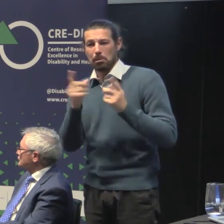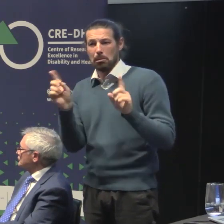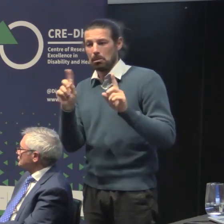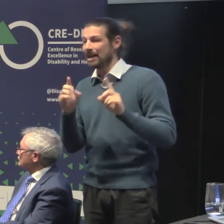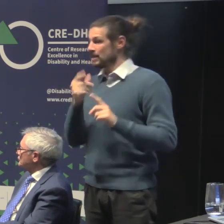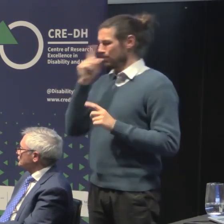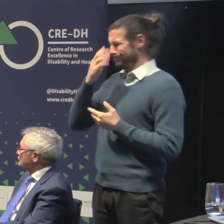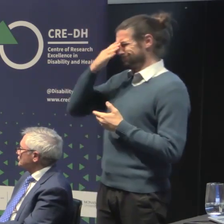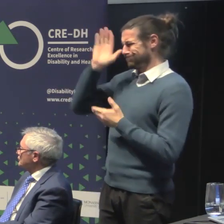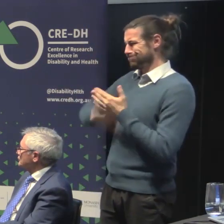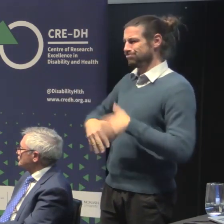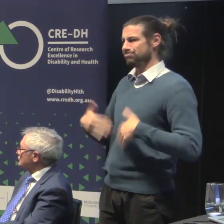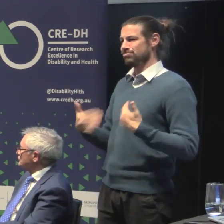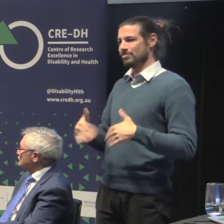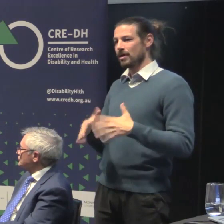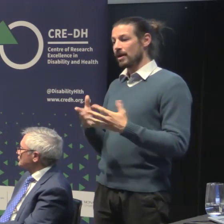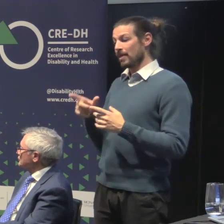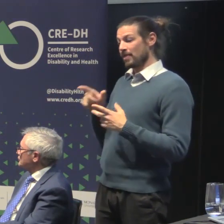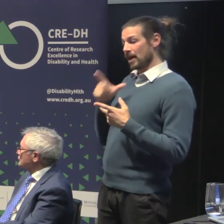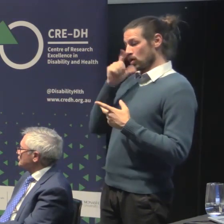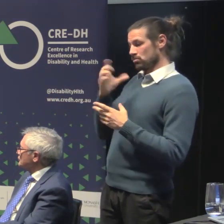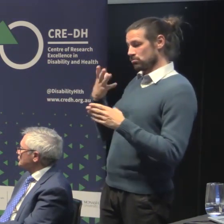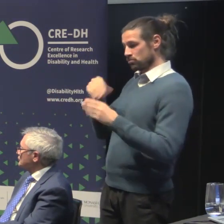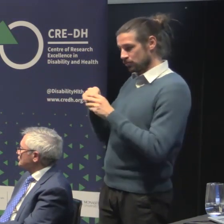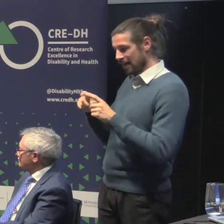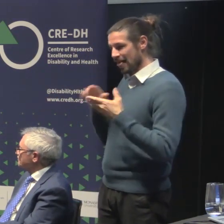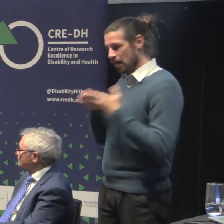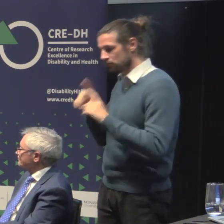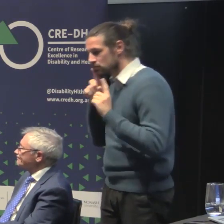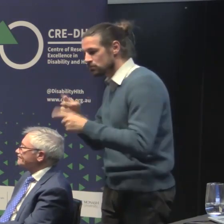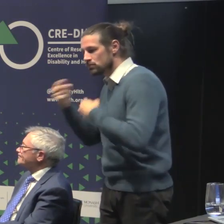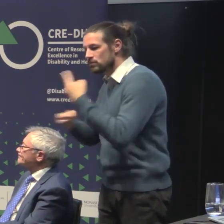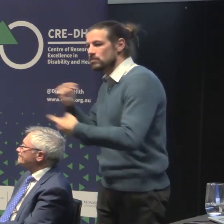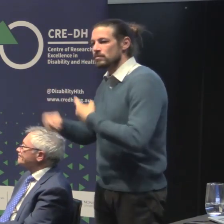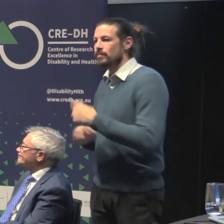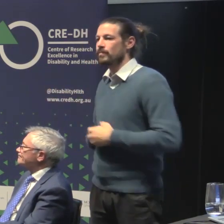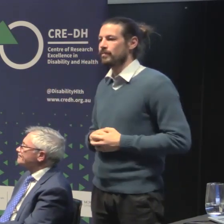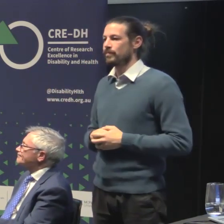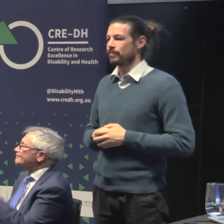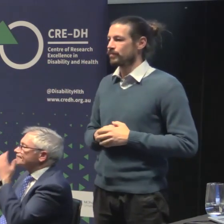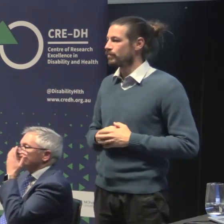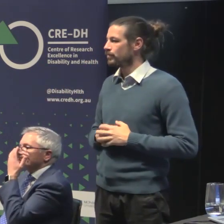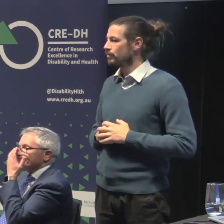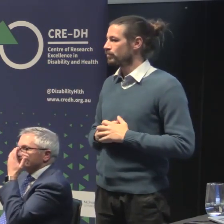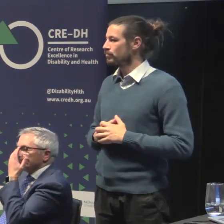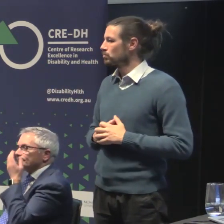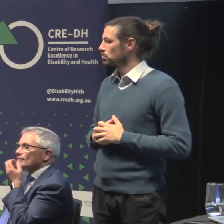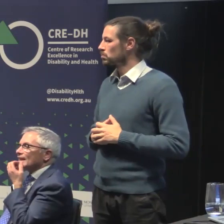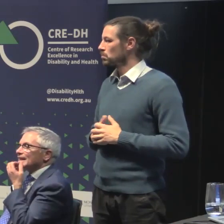years and years and years are really good at advice and training and so forth. That's fantastic. I'm going to